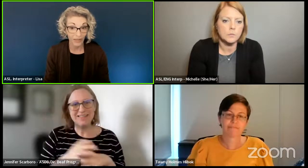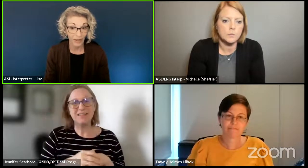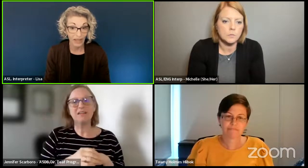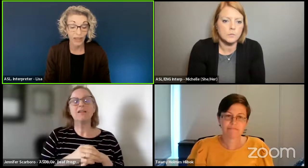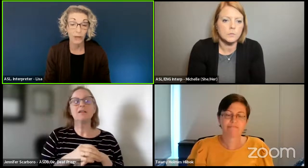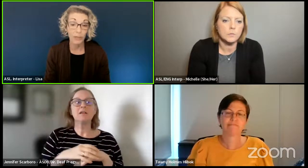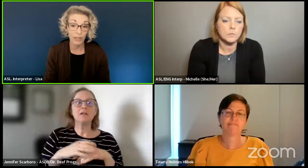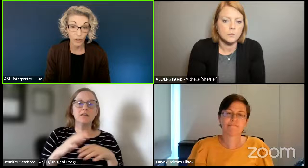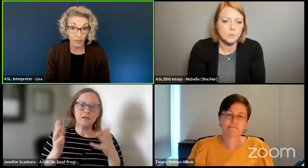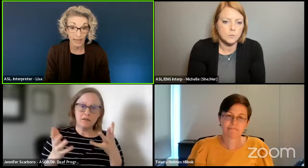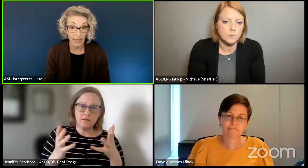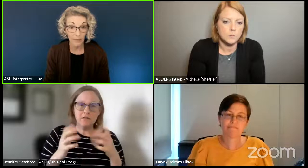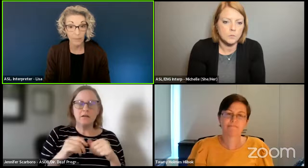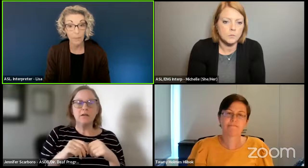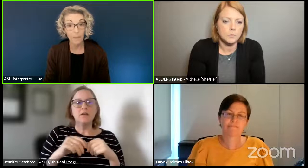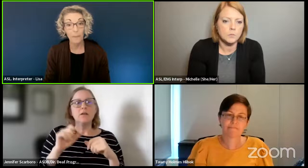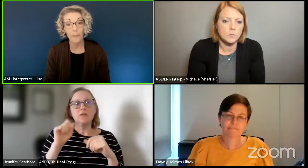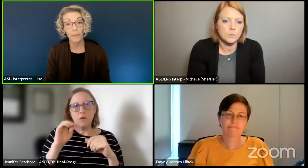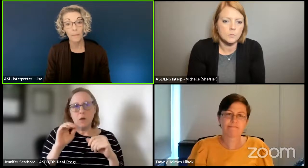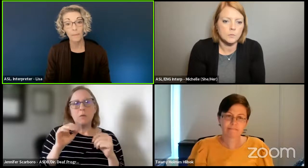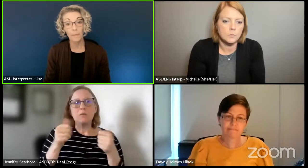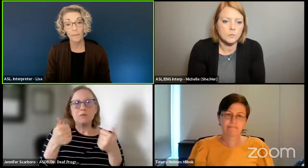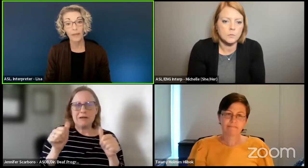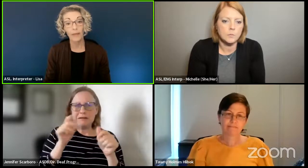Arizona either. It would be too many.